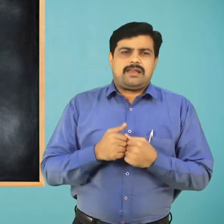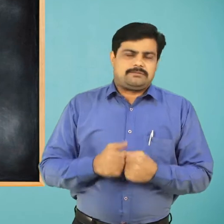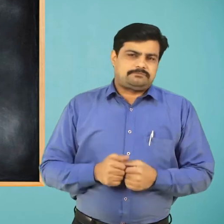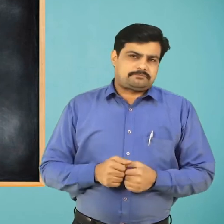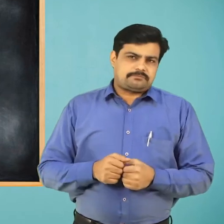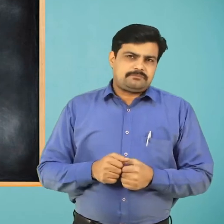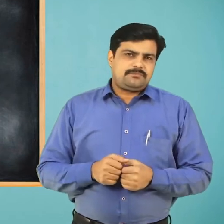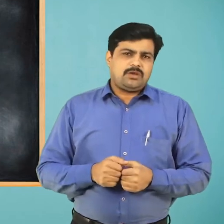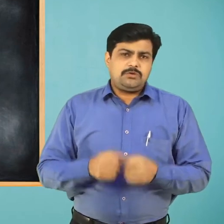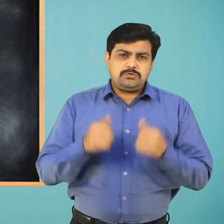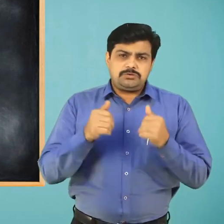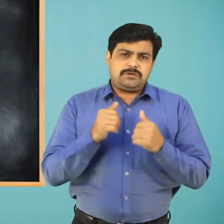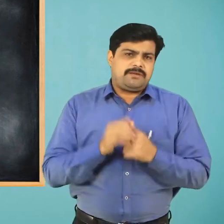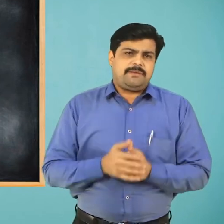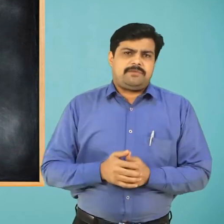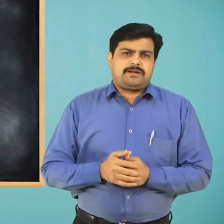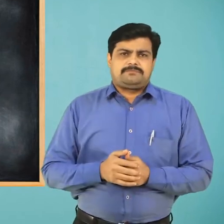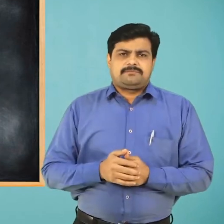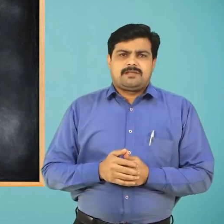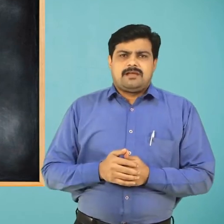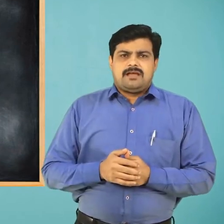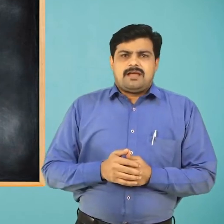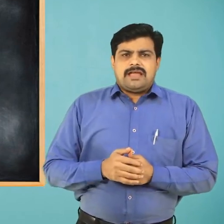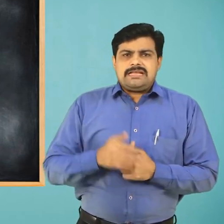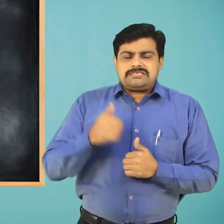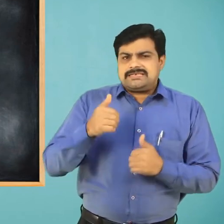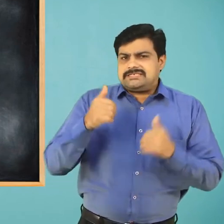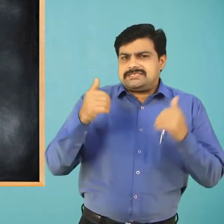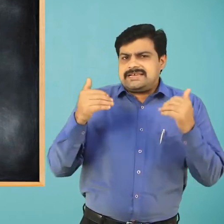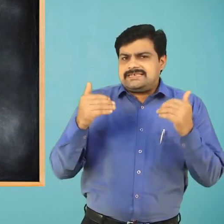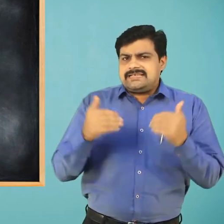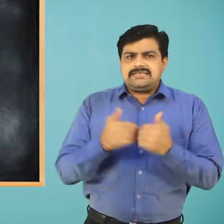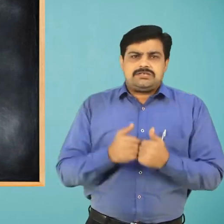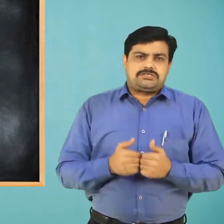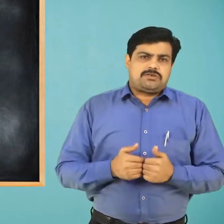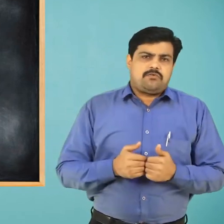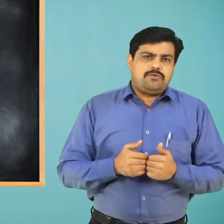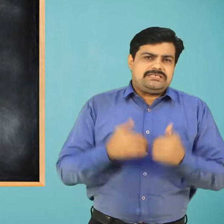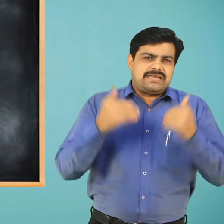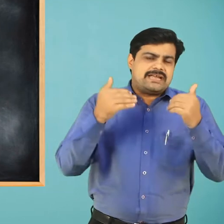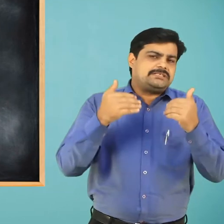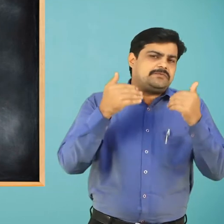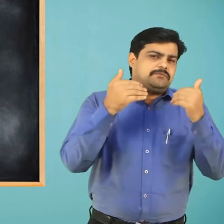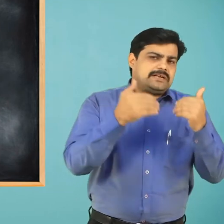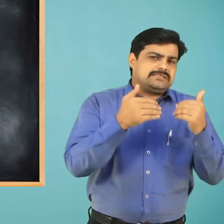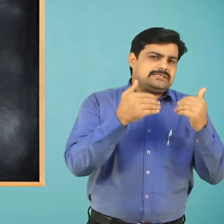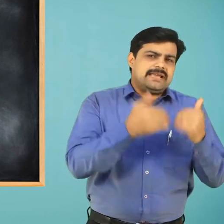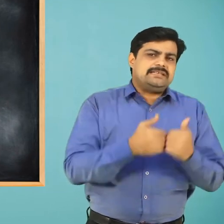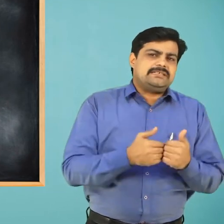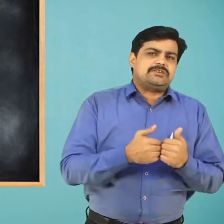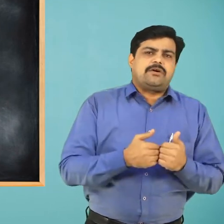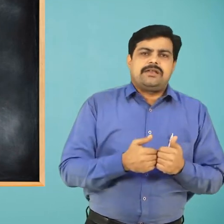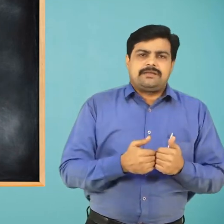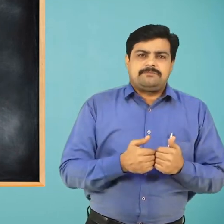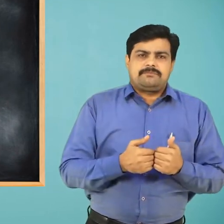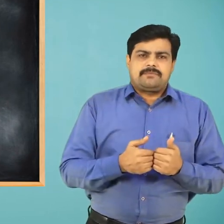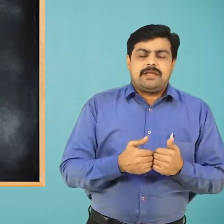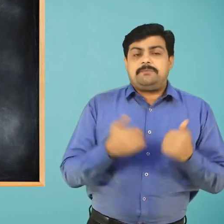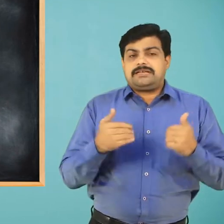Well, you should remember, in such sentences, we change the first sentence only in